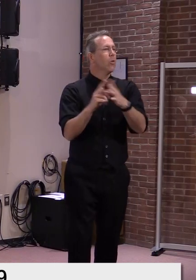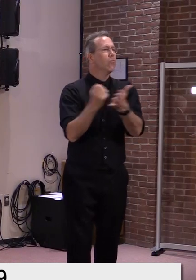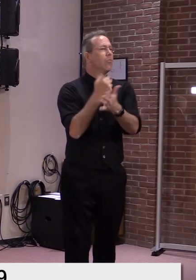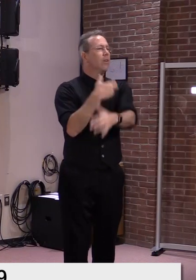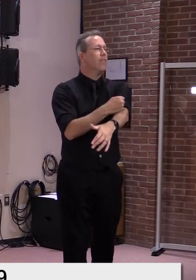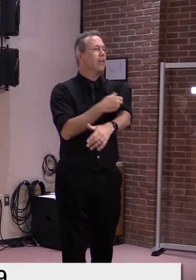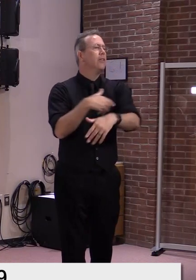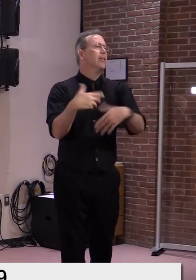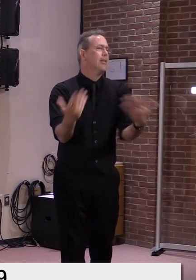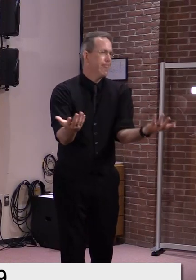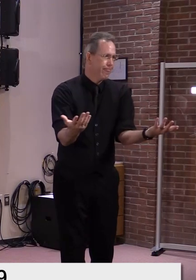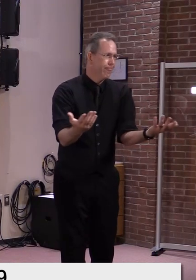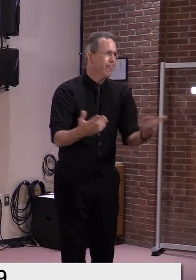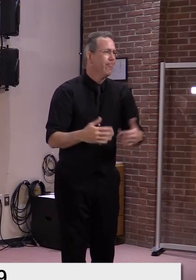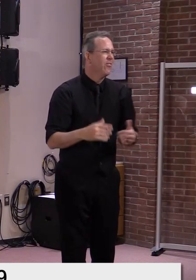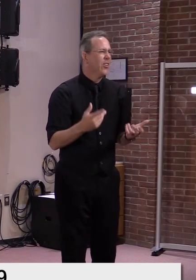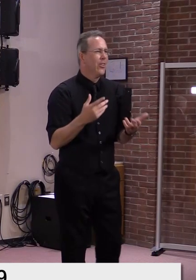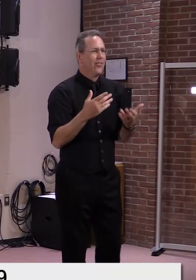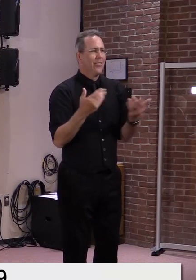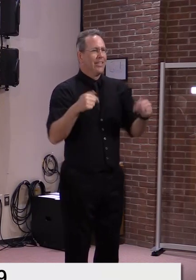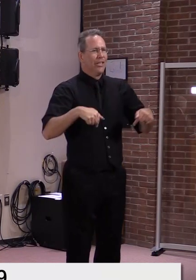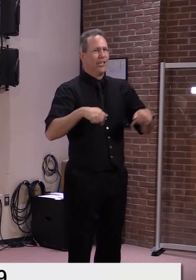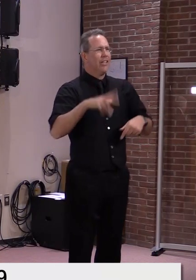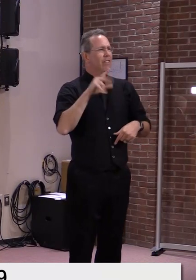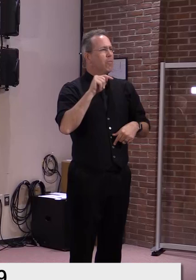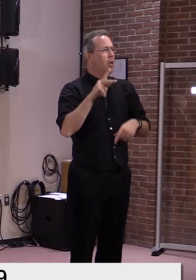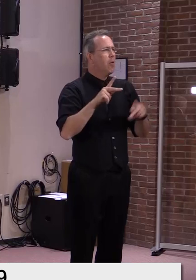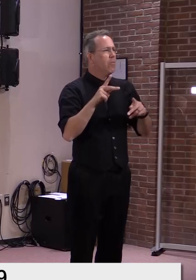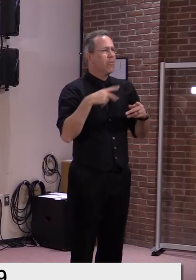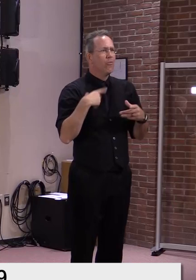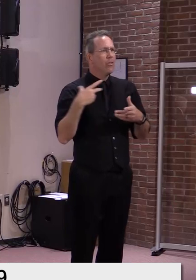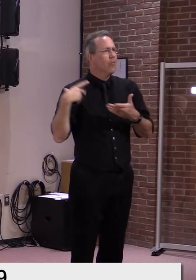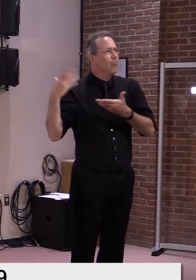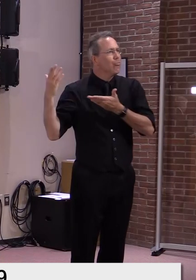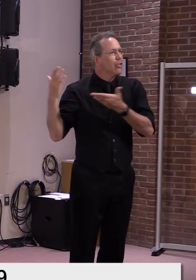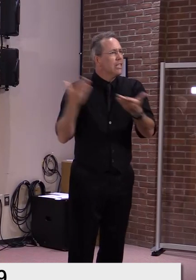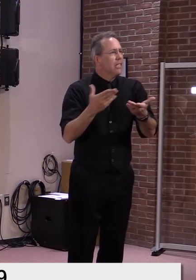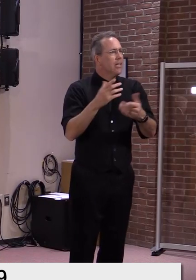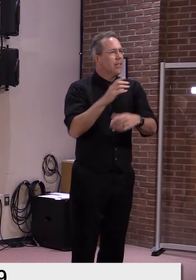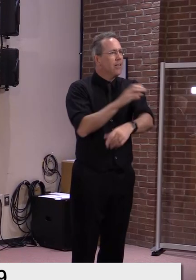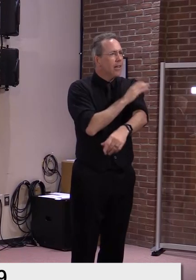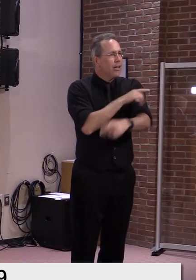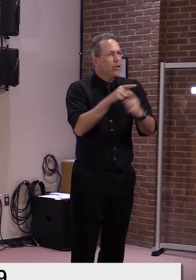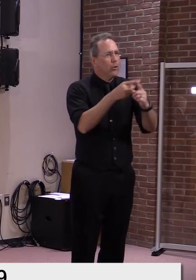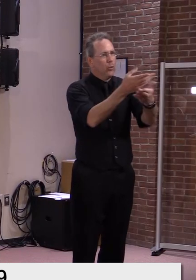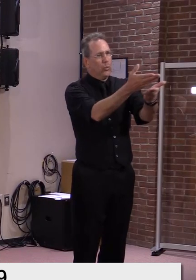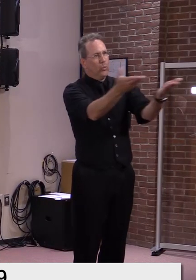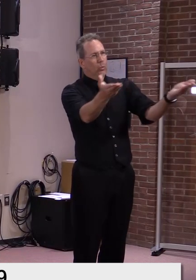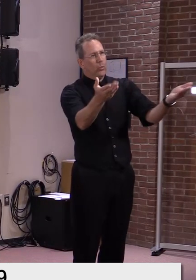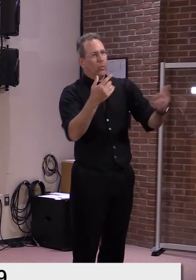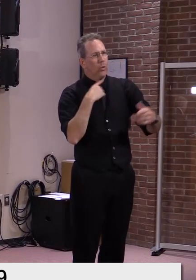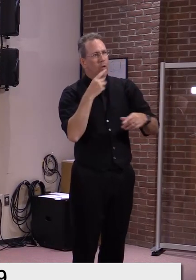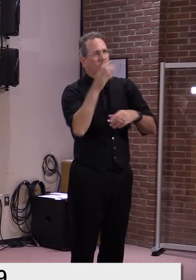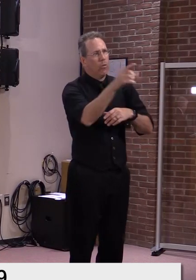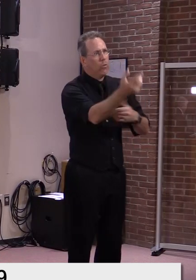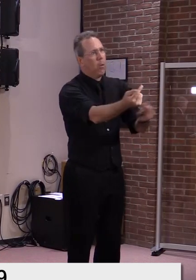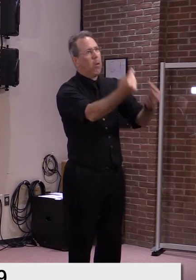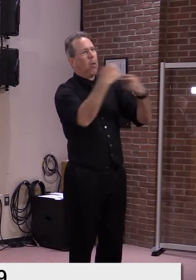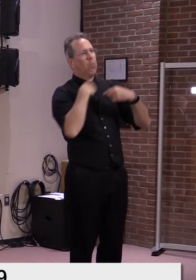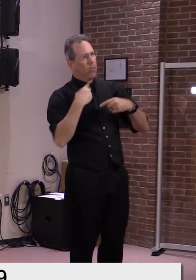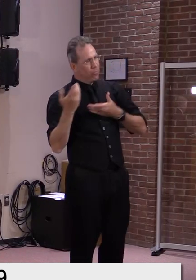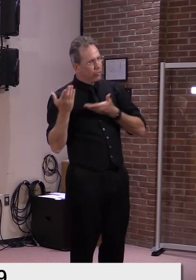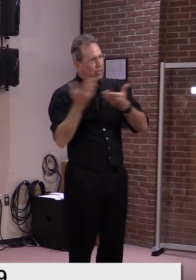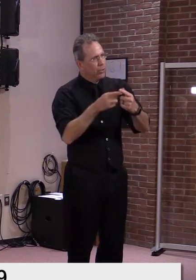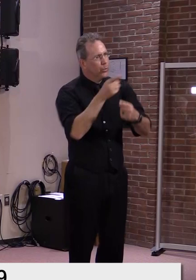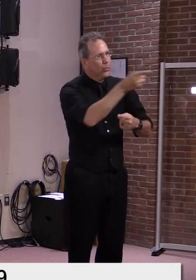of bringing the clinics to those Vermonters is important, whether we do it at work sites, which